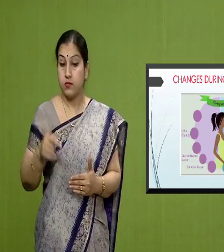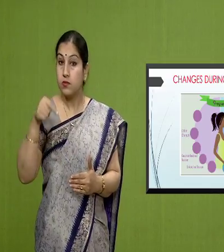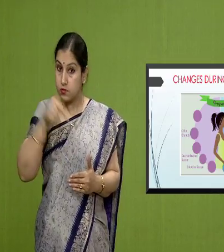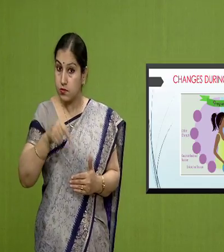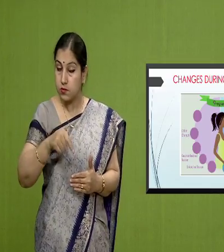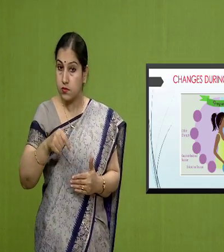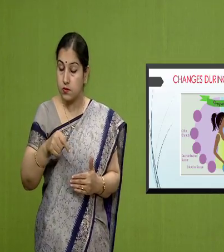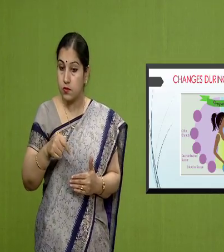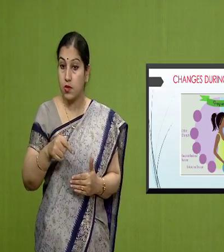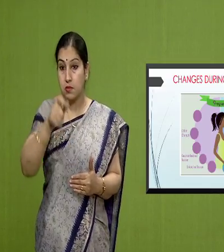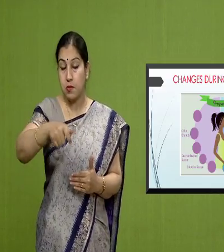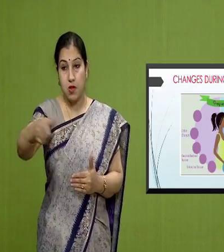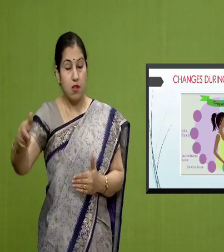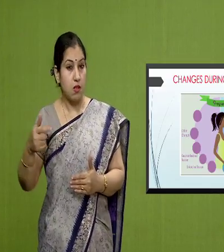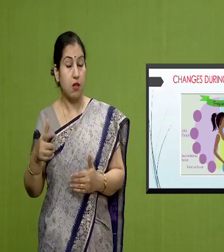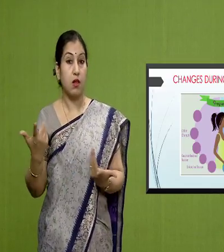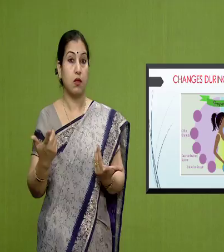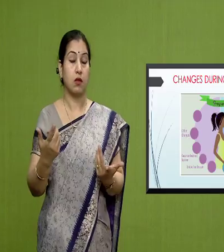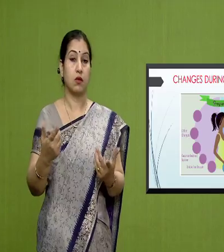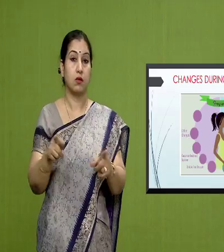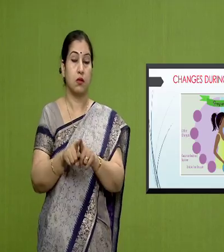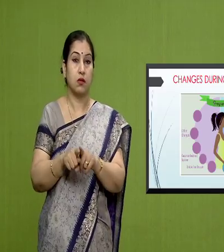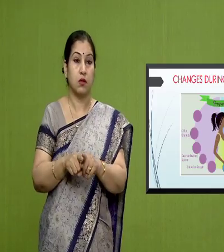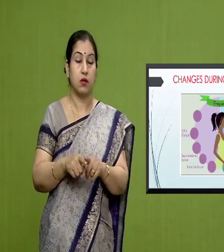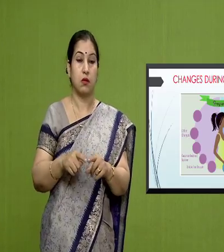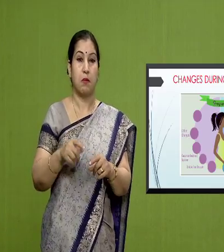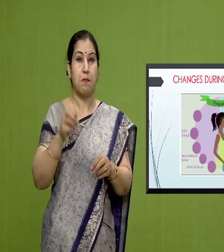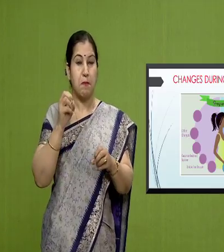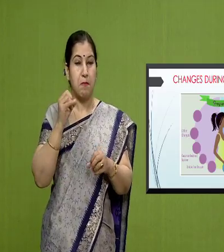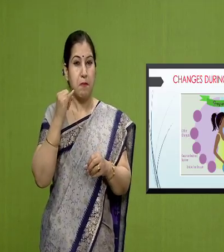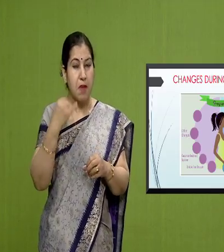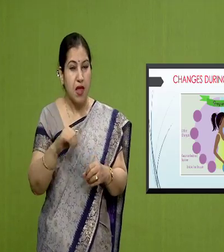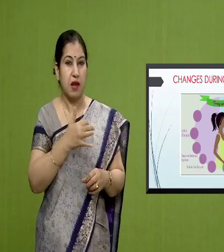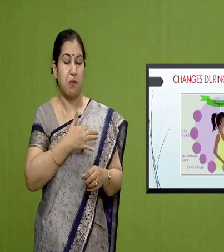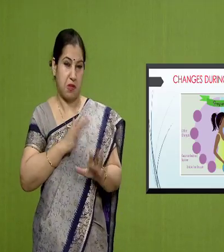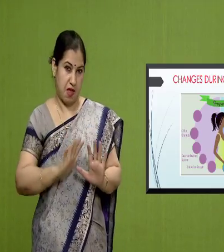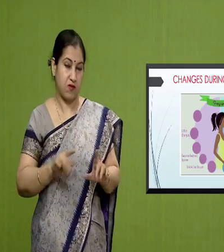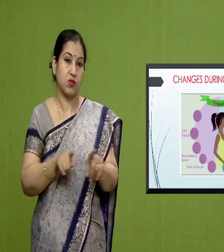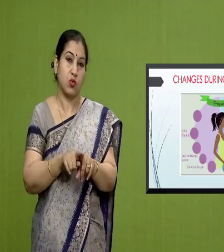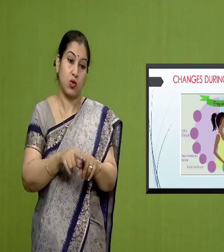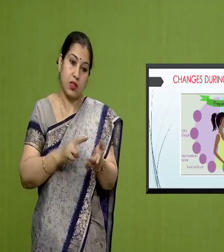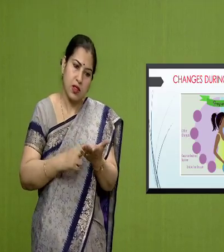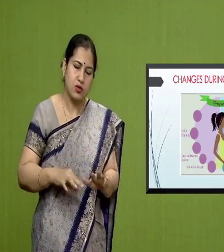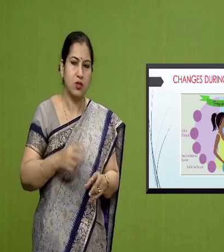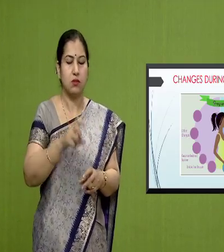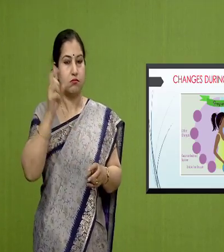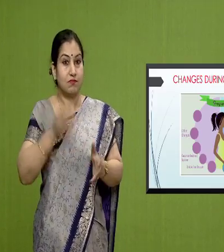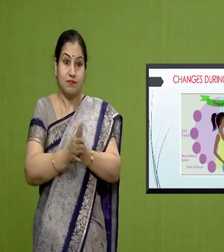Inquisitive about the sex of a newborn before birth is natural to